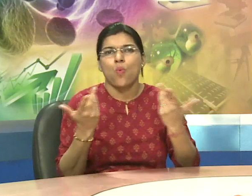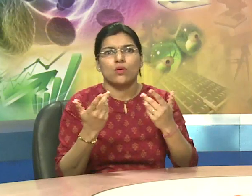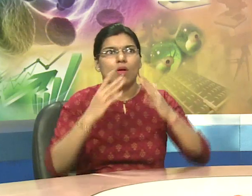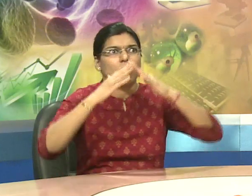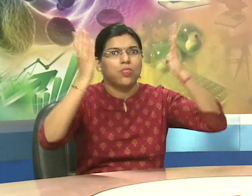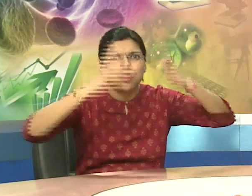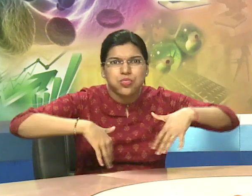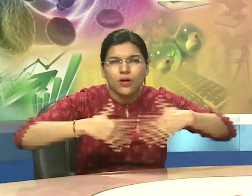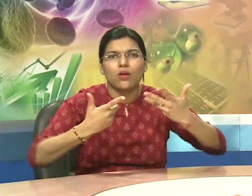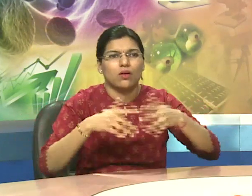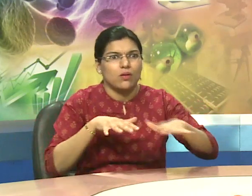from different places.